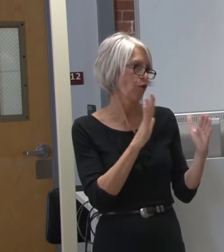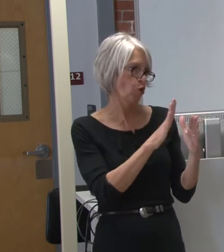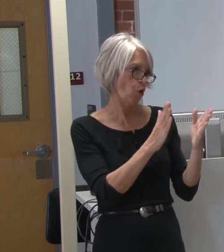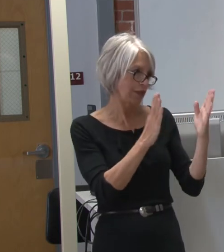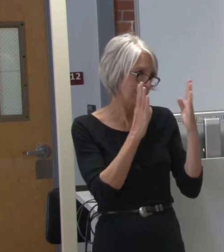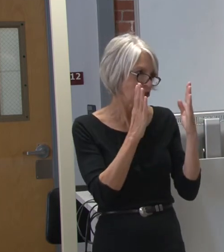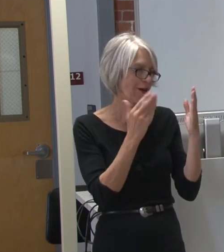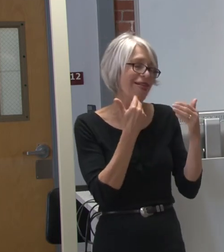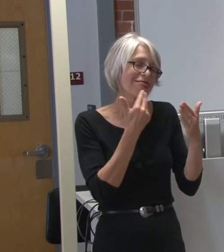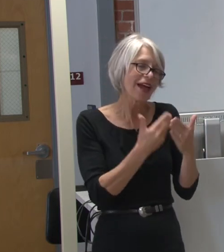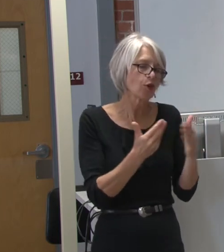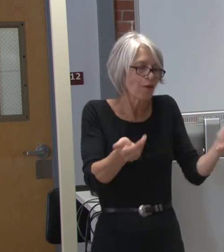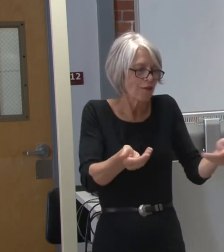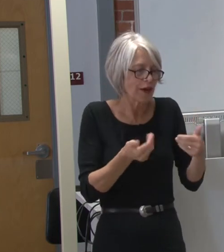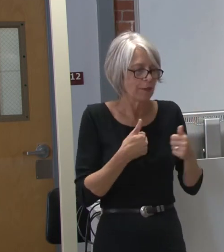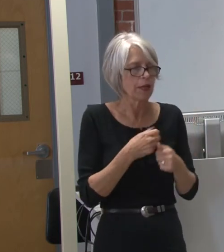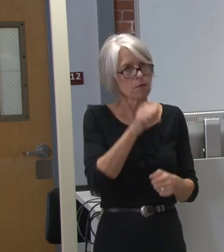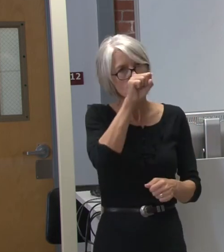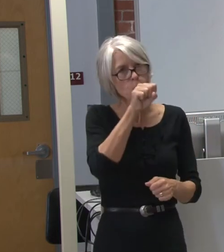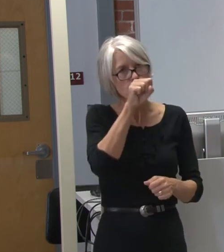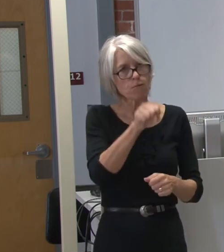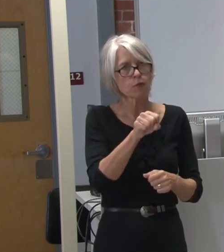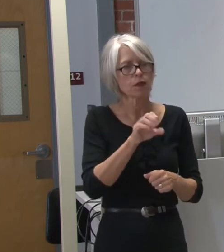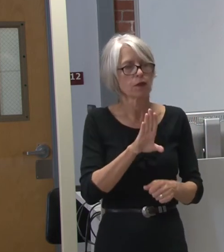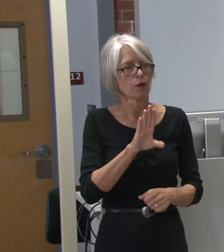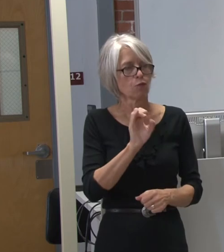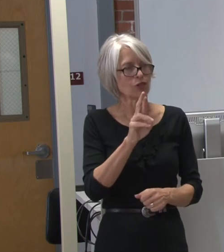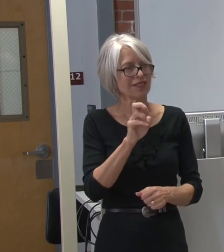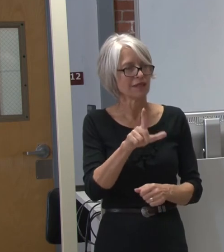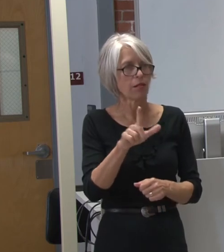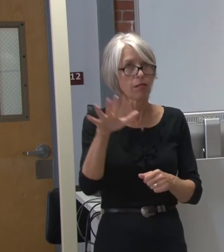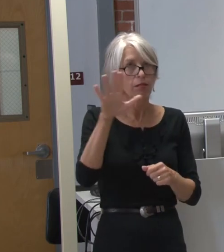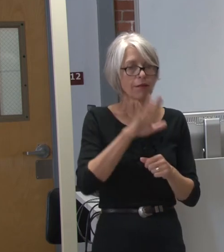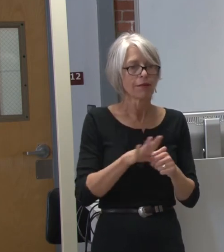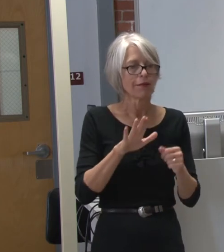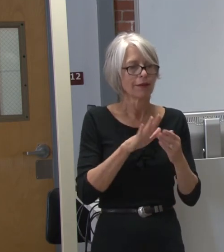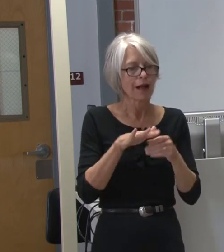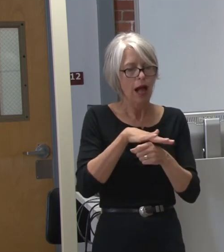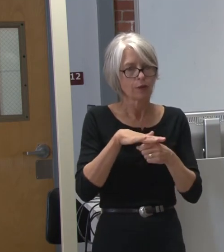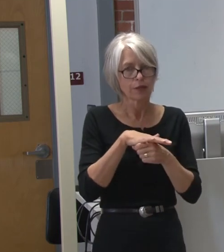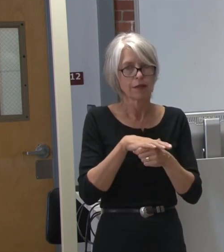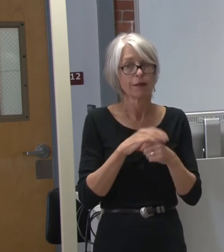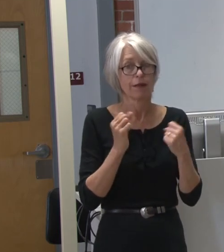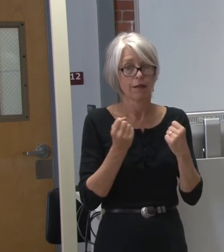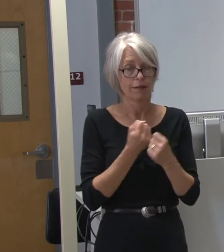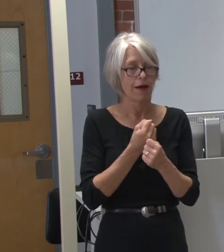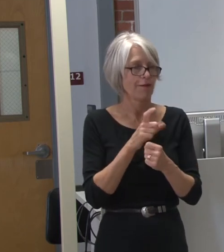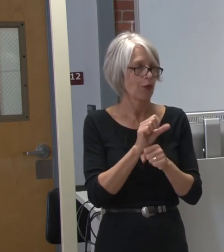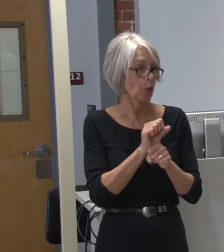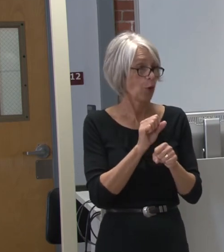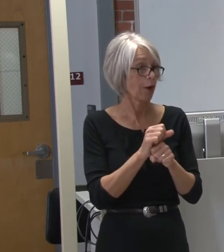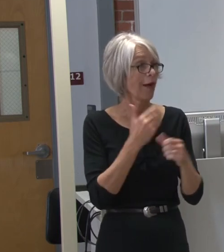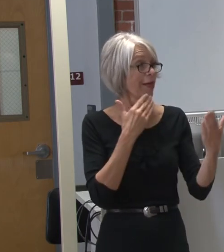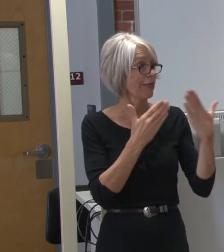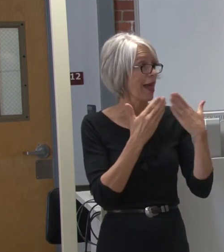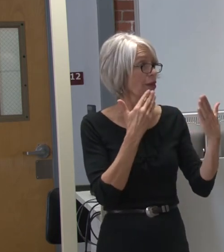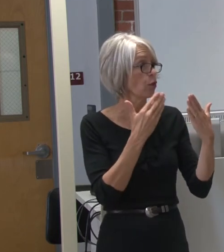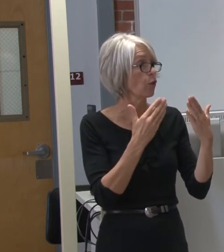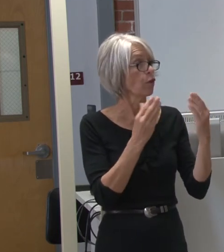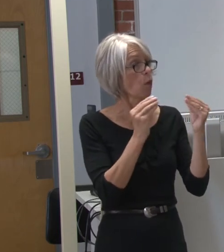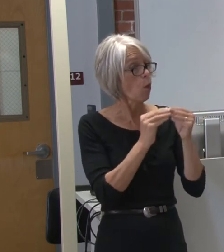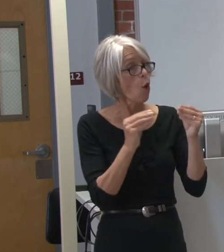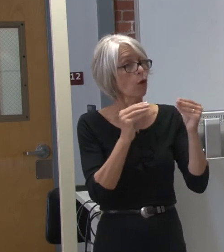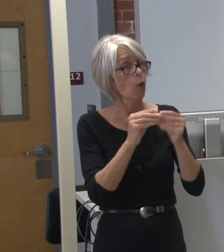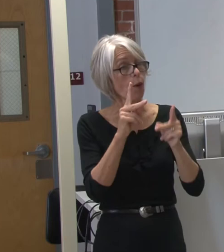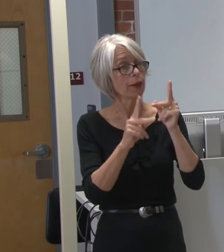you so much for bringing me. Love Bristol County. Love the work going on around here. And thank you for getting more and more people into better